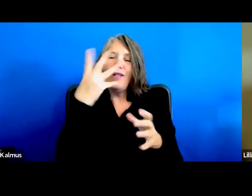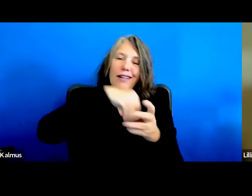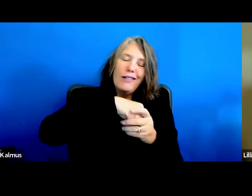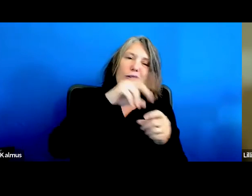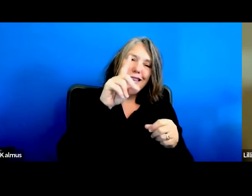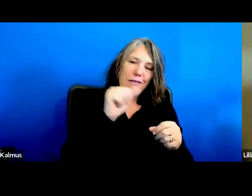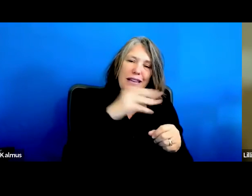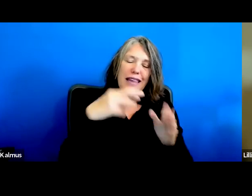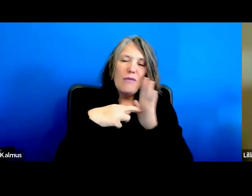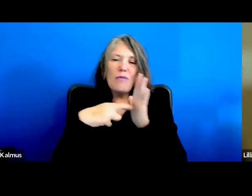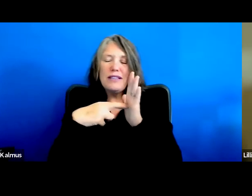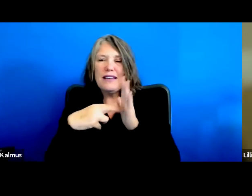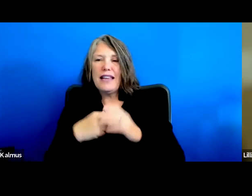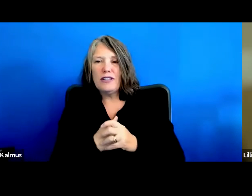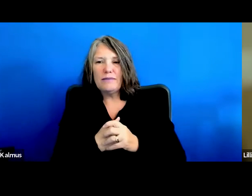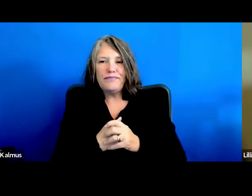and representation,